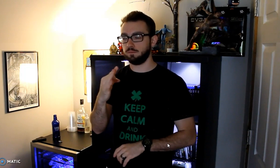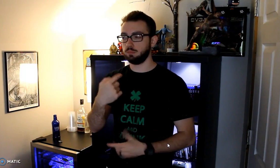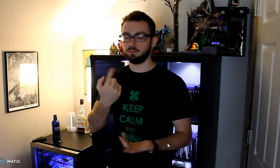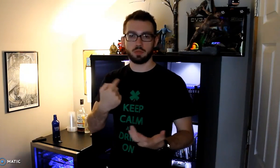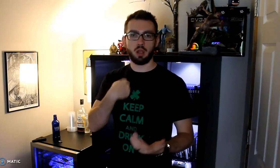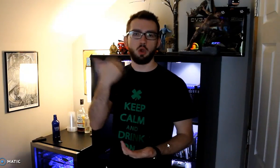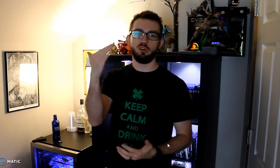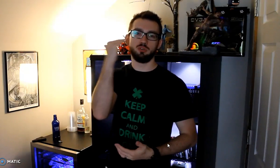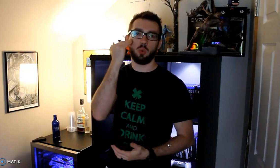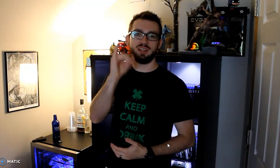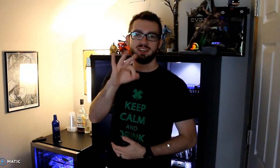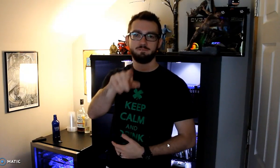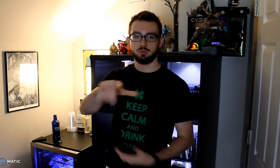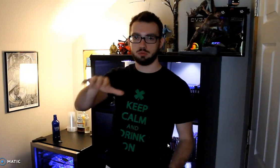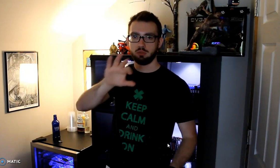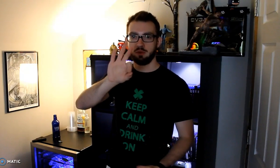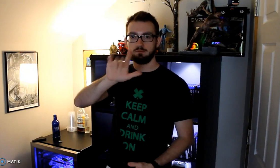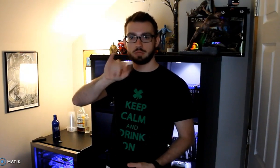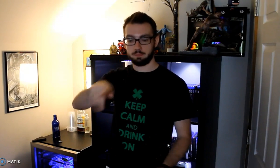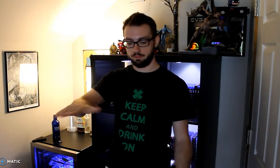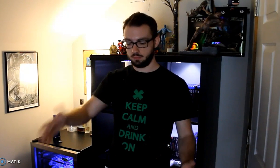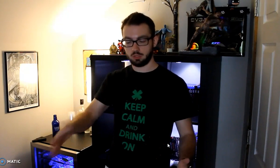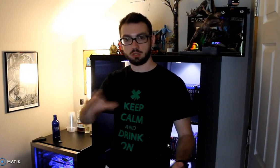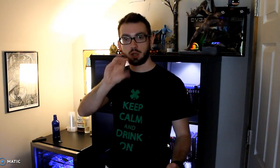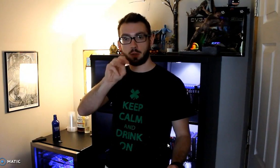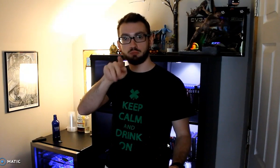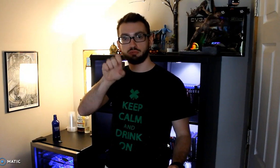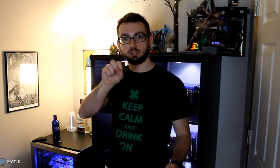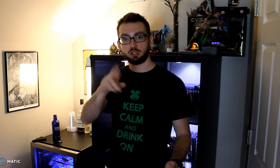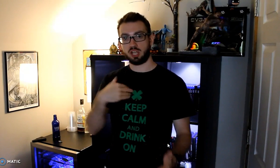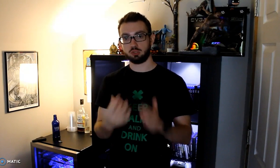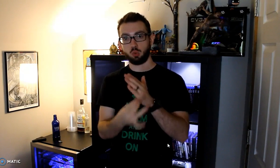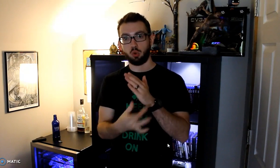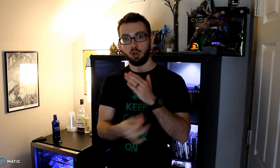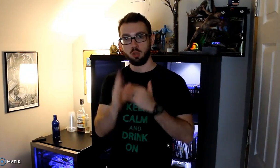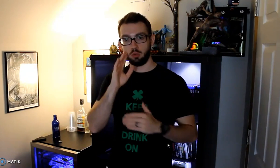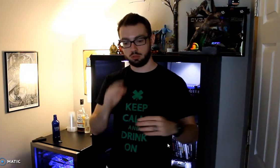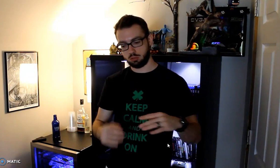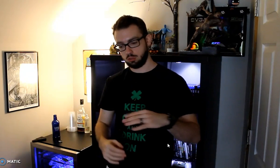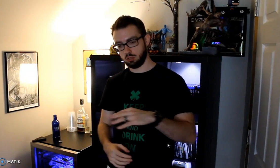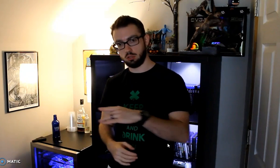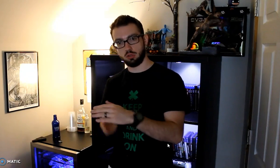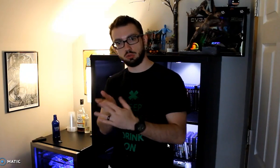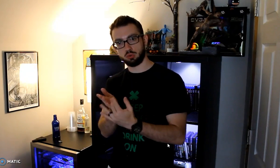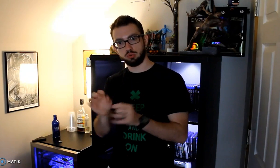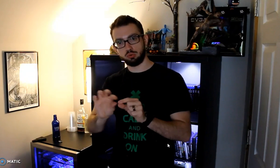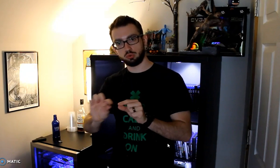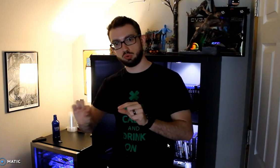before you can open the door again. I don't know if it's because of flipping it or technical problems